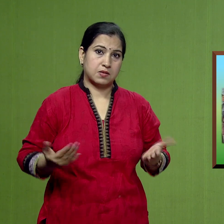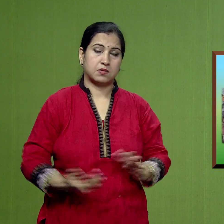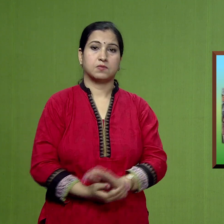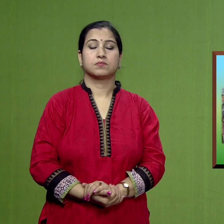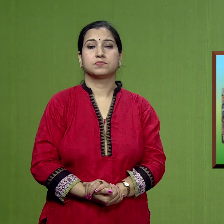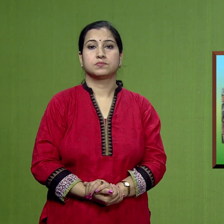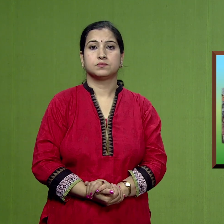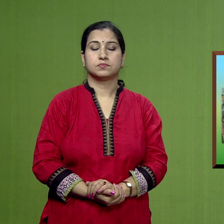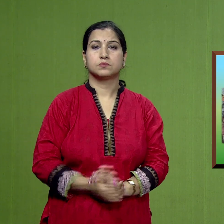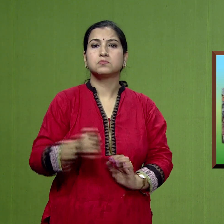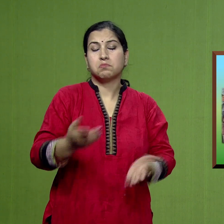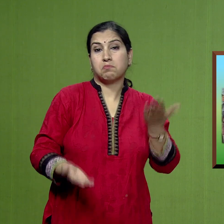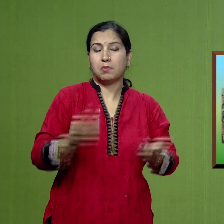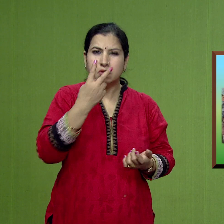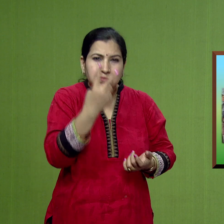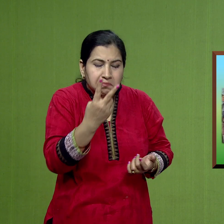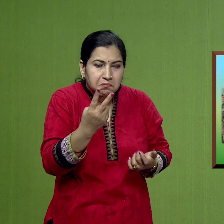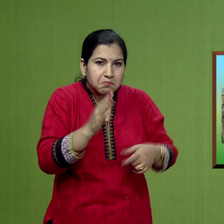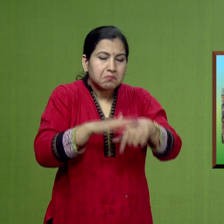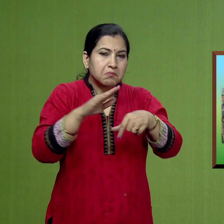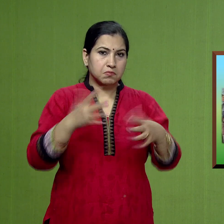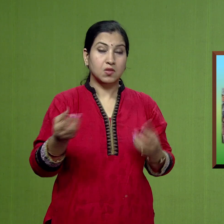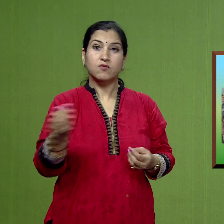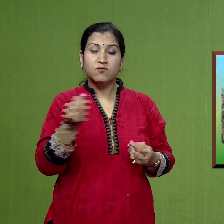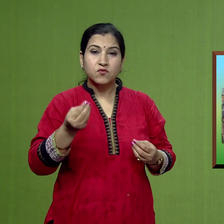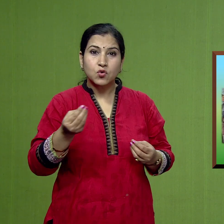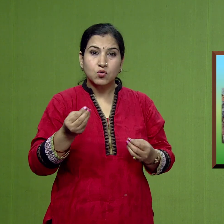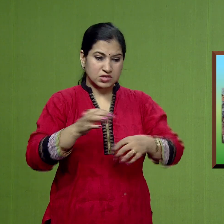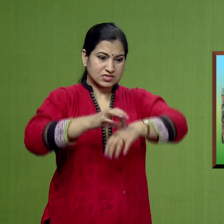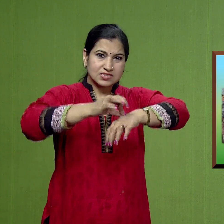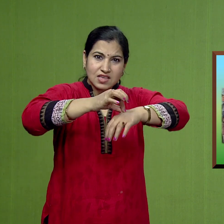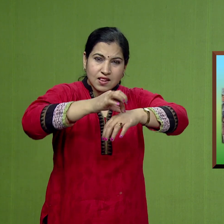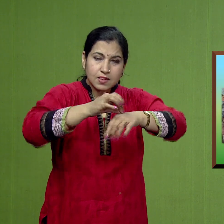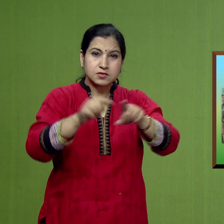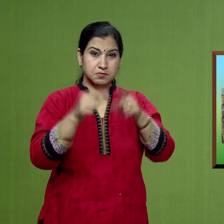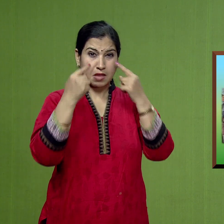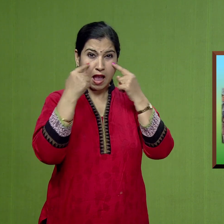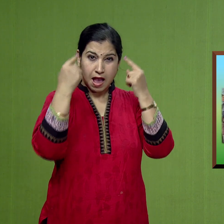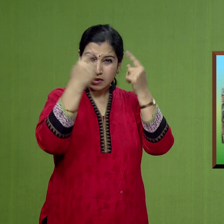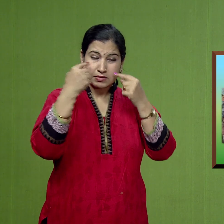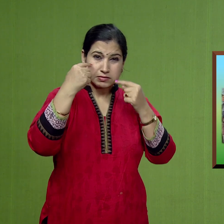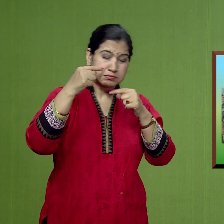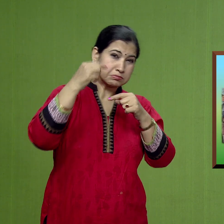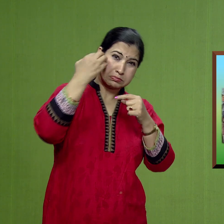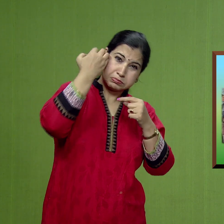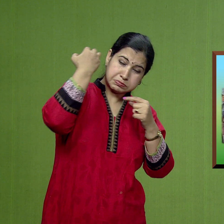You must have also observed certain types of skin and eye allergies like rashes